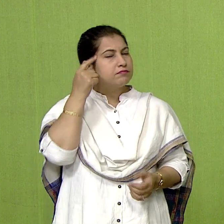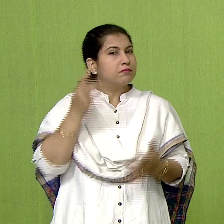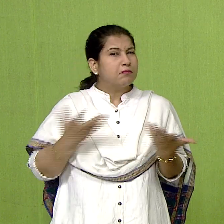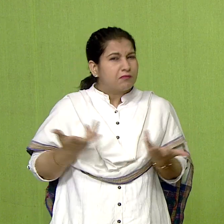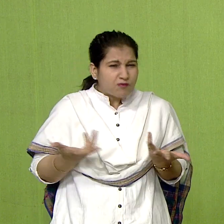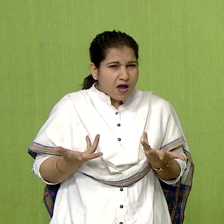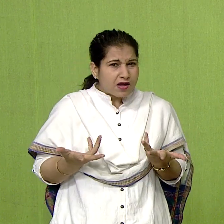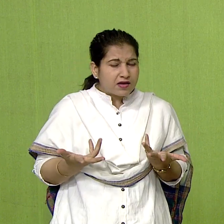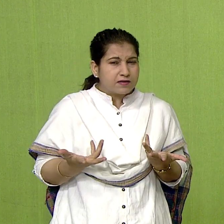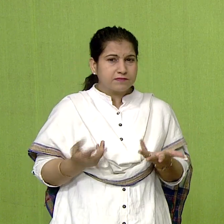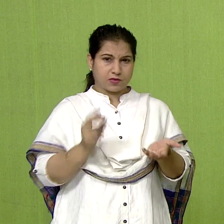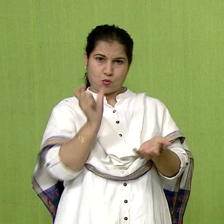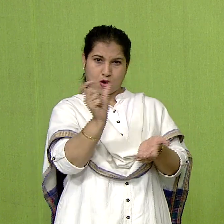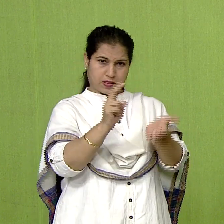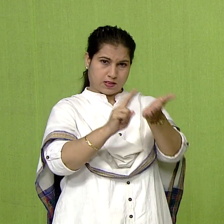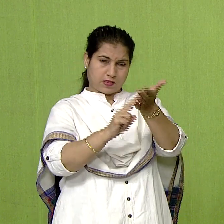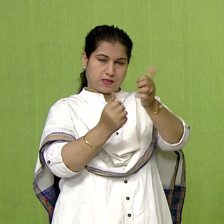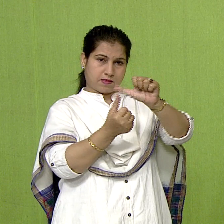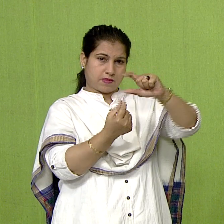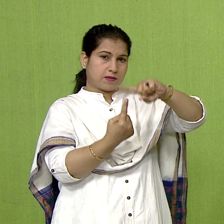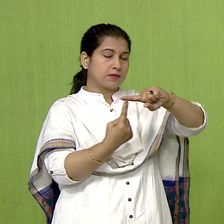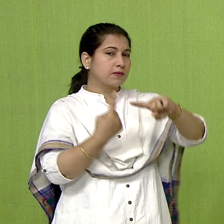why nationalism grew in India.